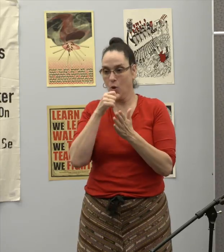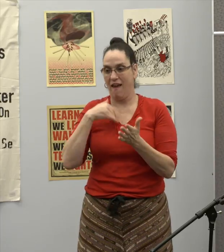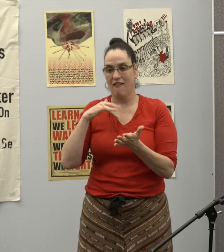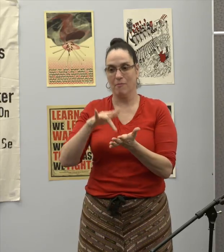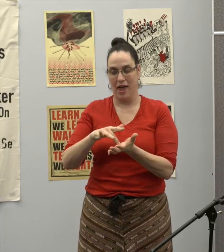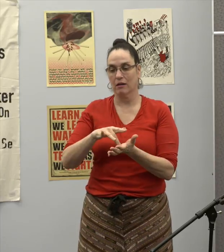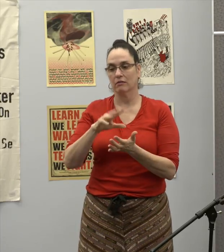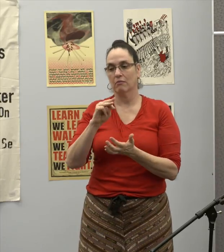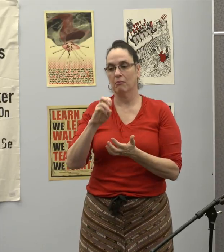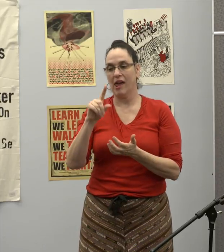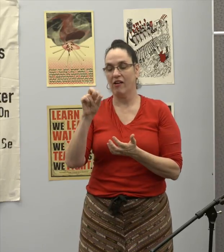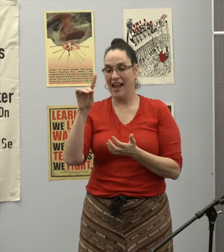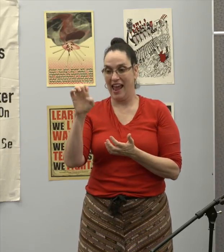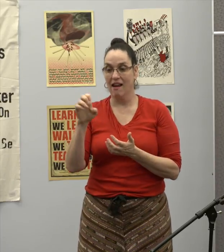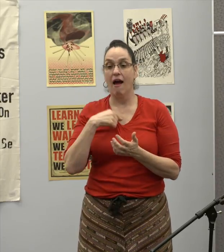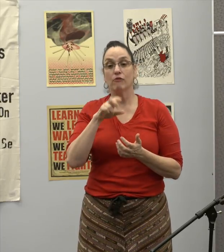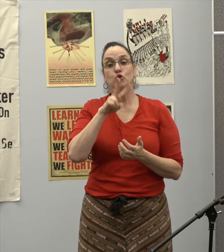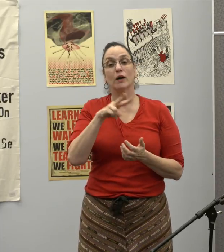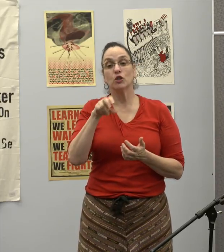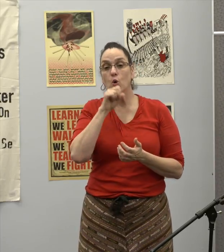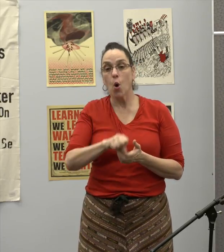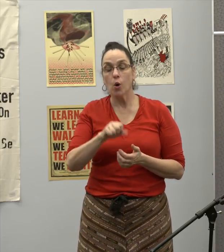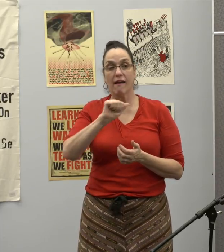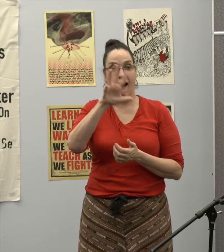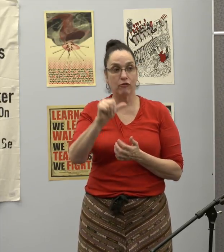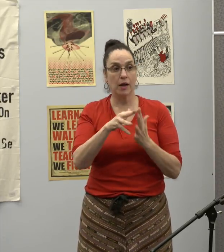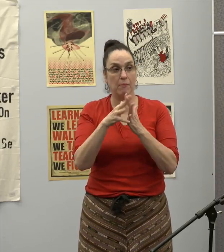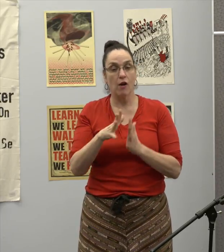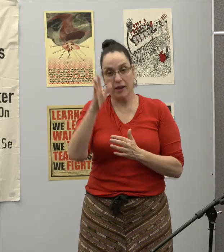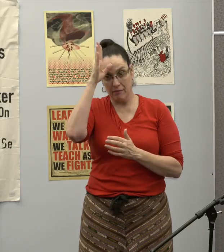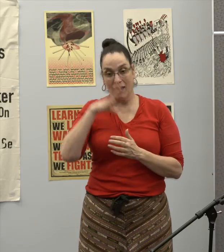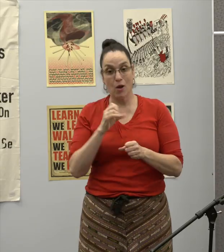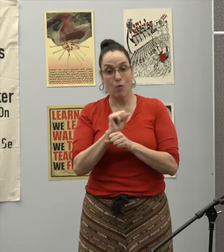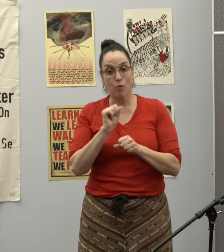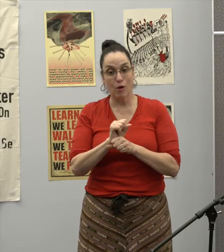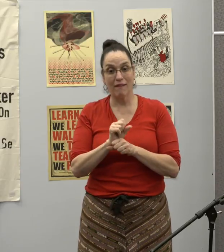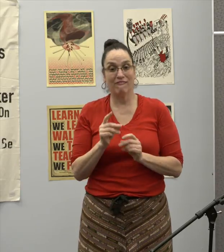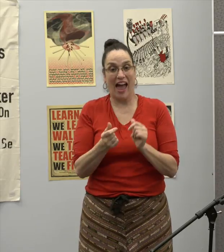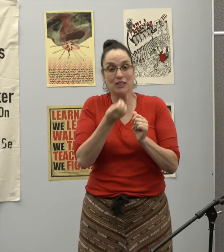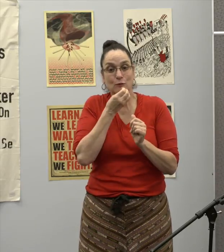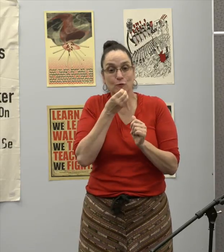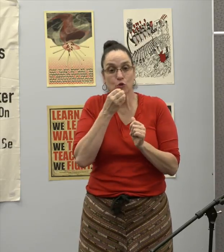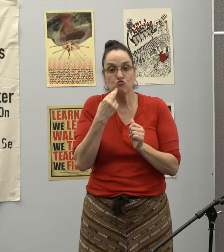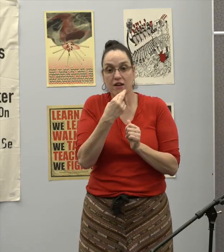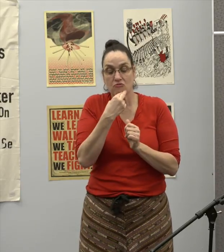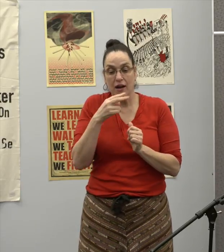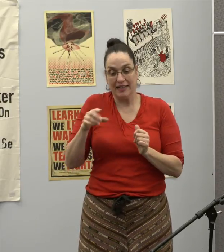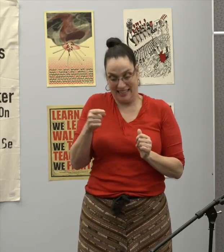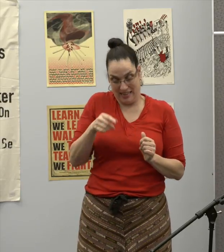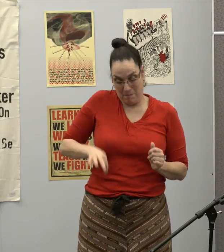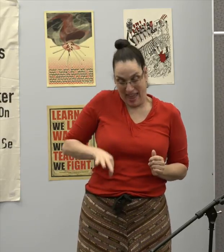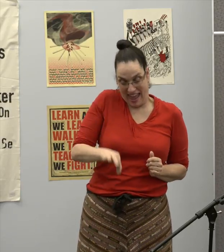African-American man works at a fast food restaurant. He's paying taxes. His taxes are paying for